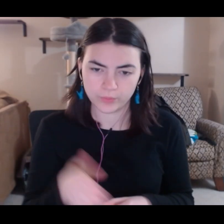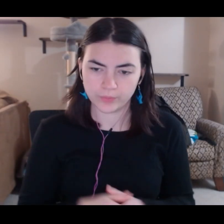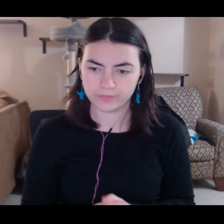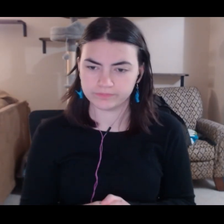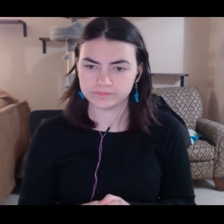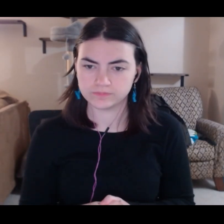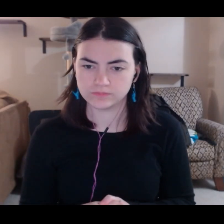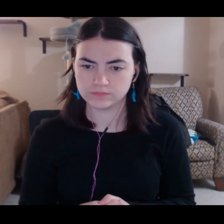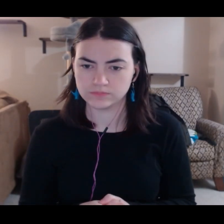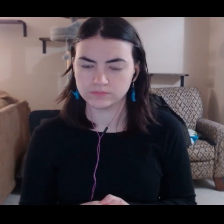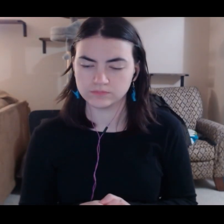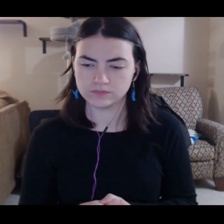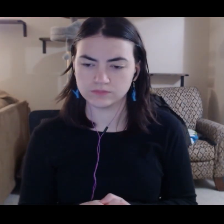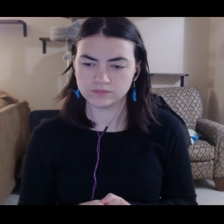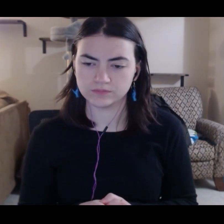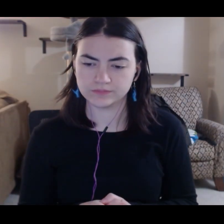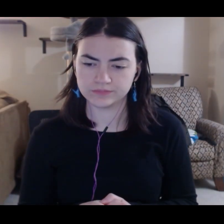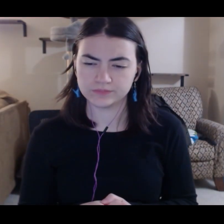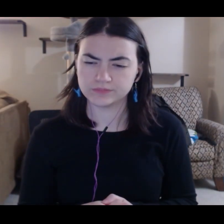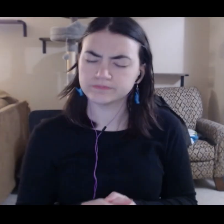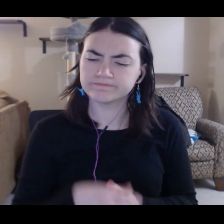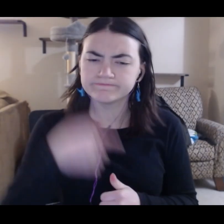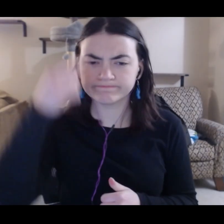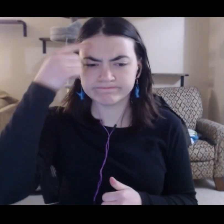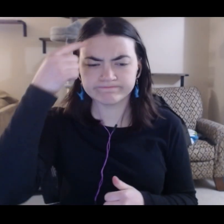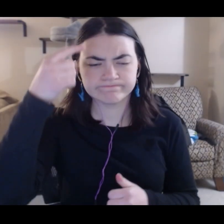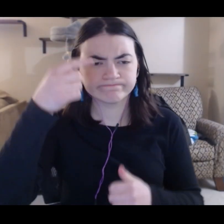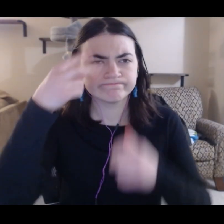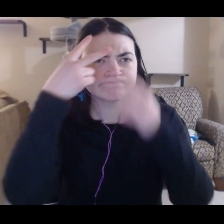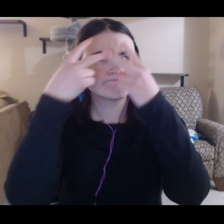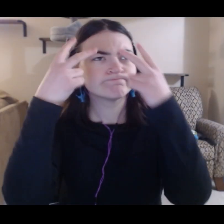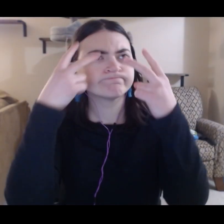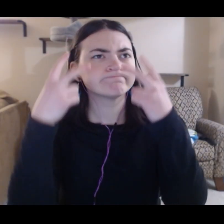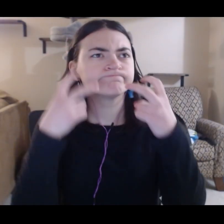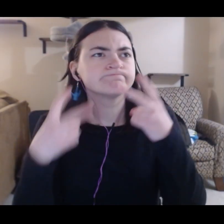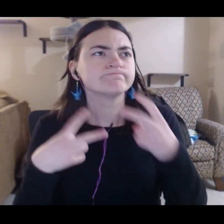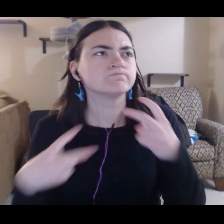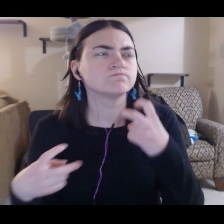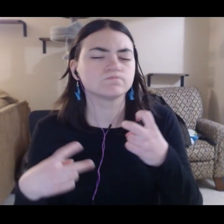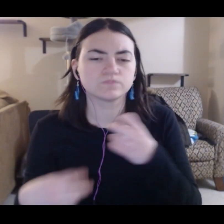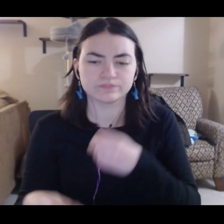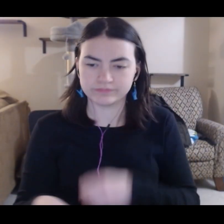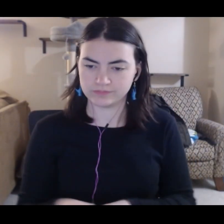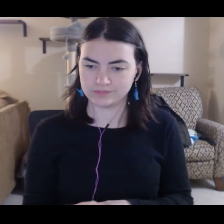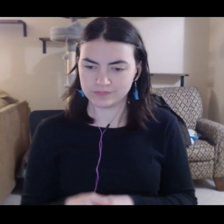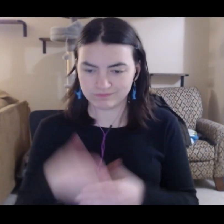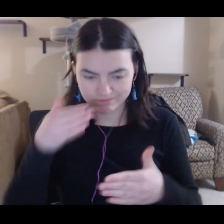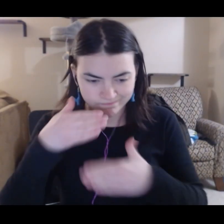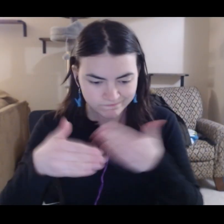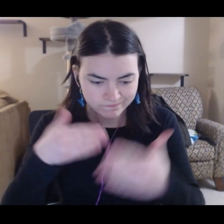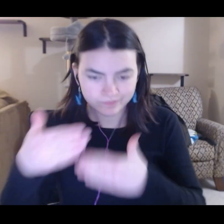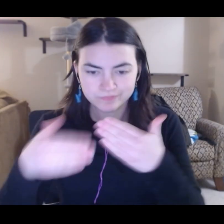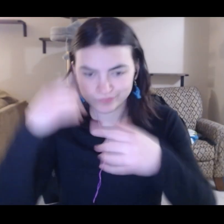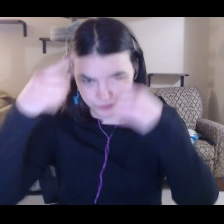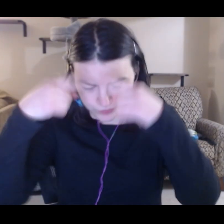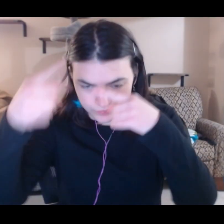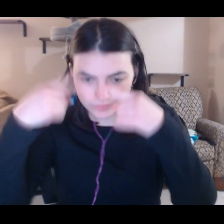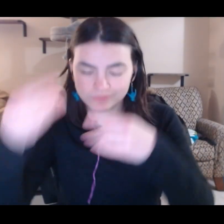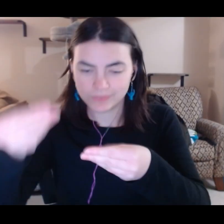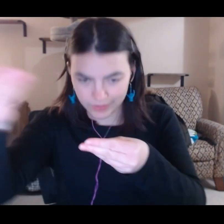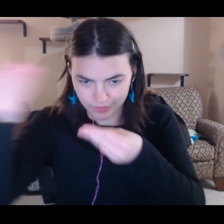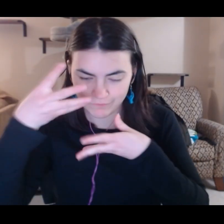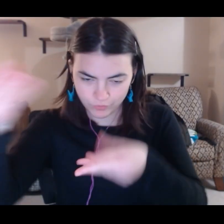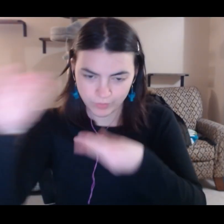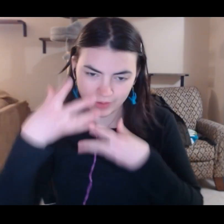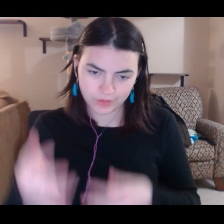brain works, sorting through and storing the abundance of information it's fed day after day. If you find it difficult